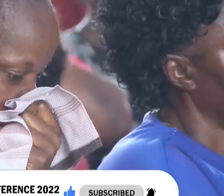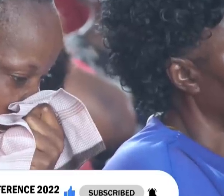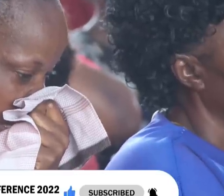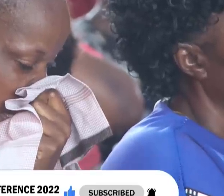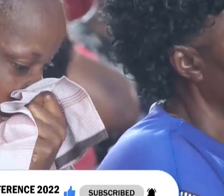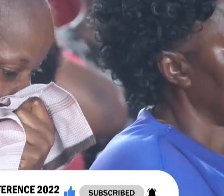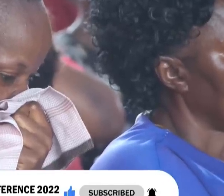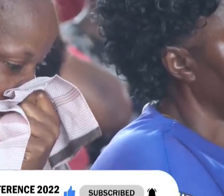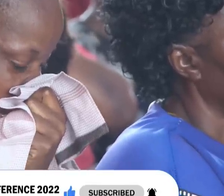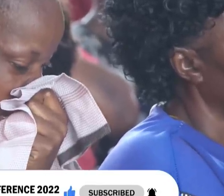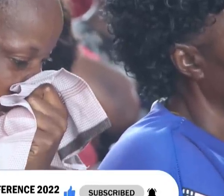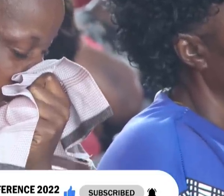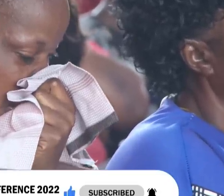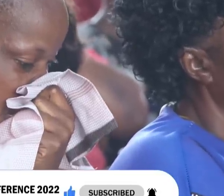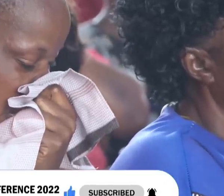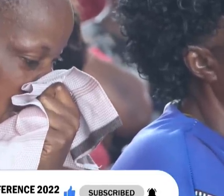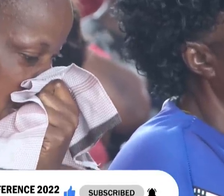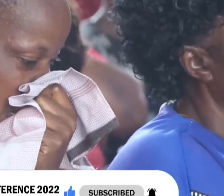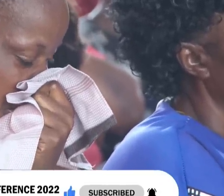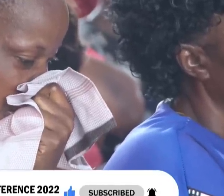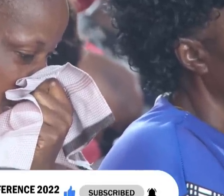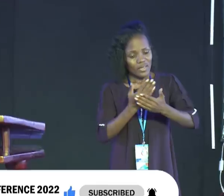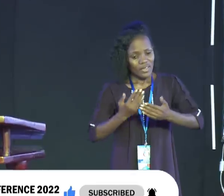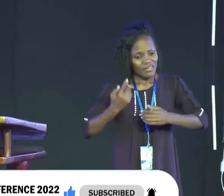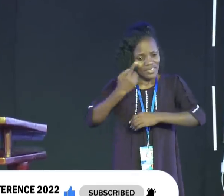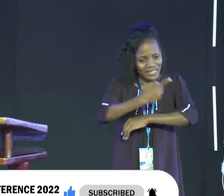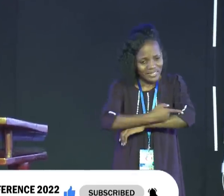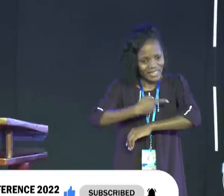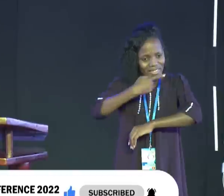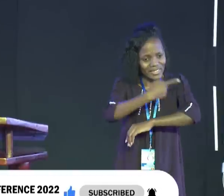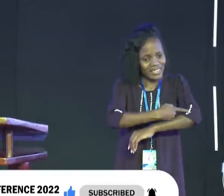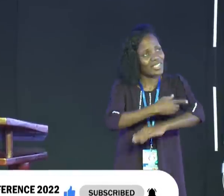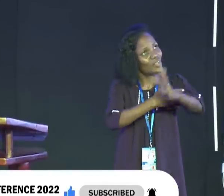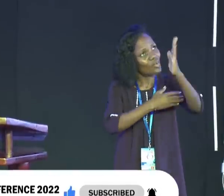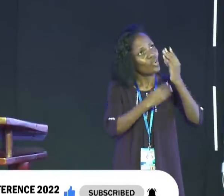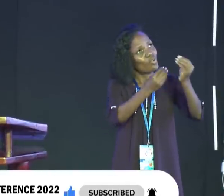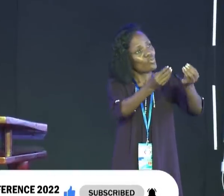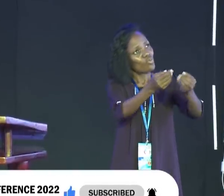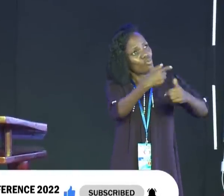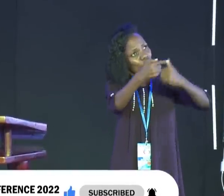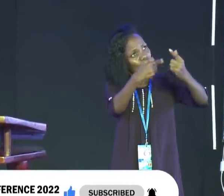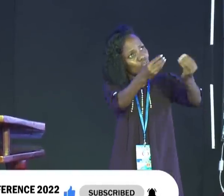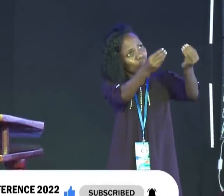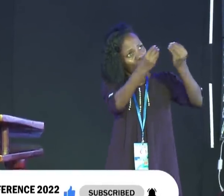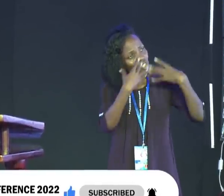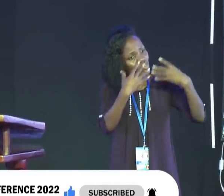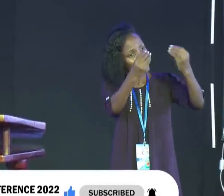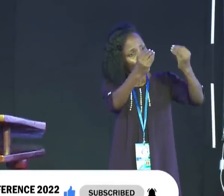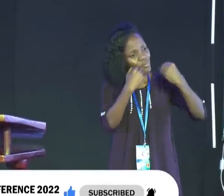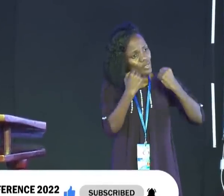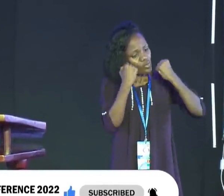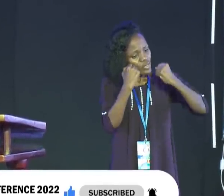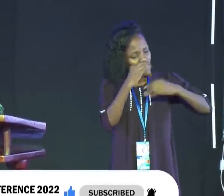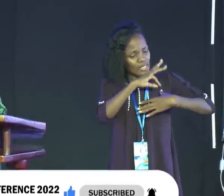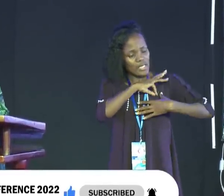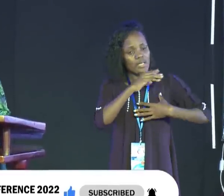the Lord does not help me. Buli lunaku nampa amanyi mu muntu wangu womunda. To give me strength in my